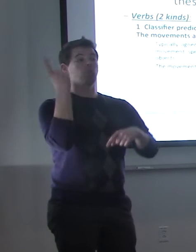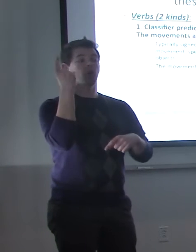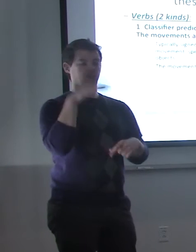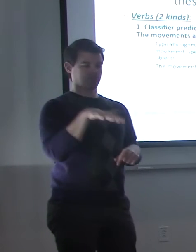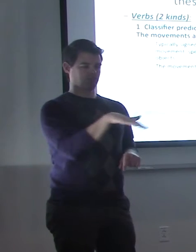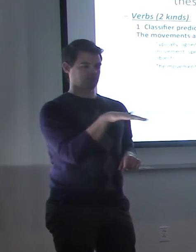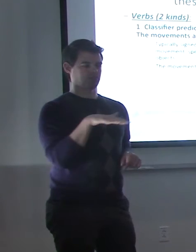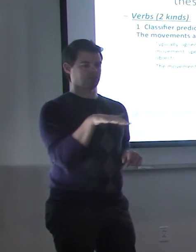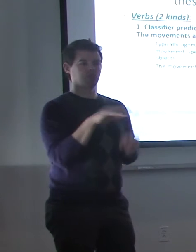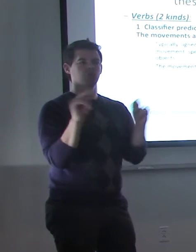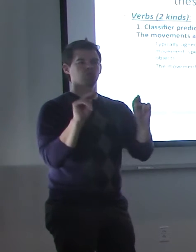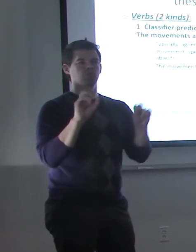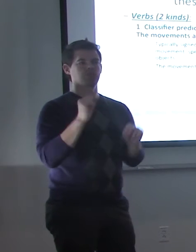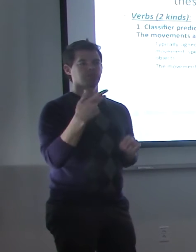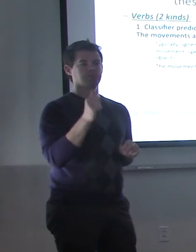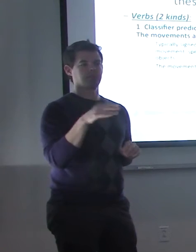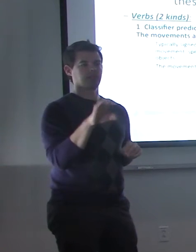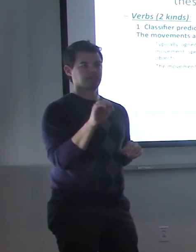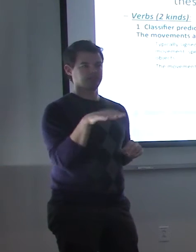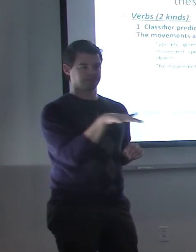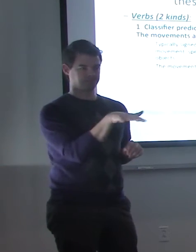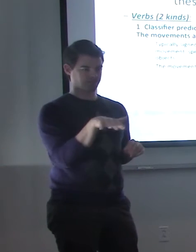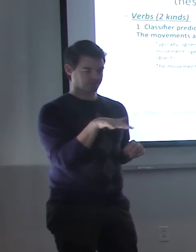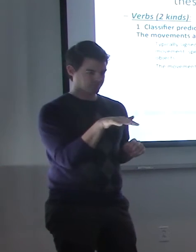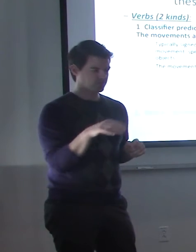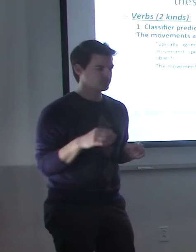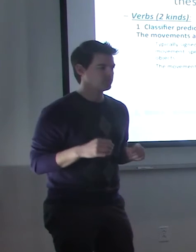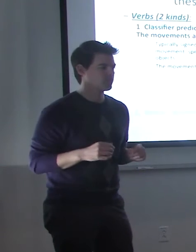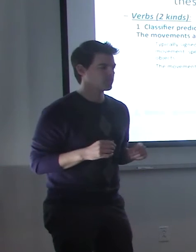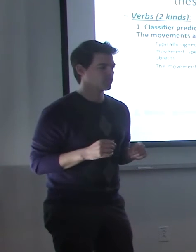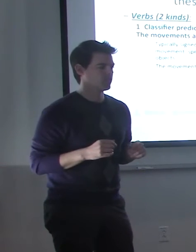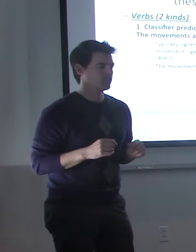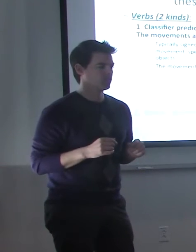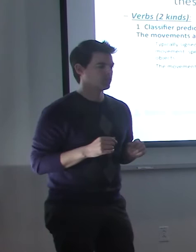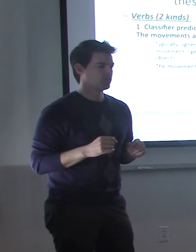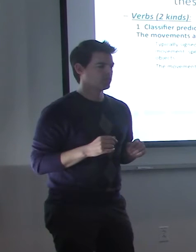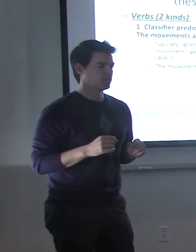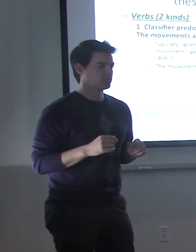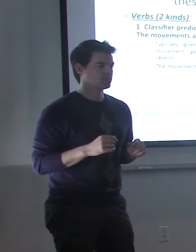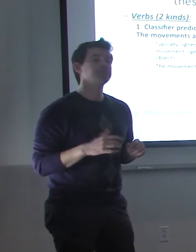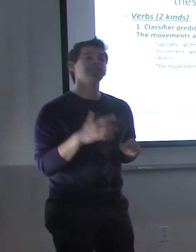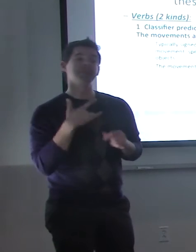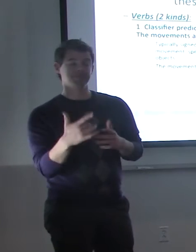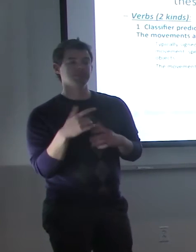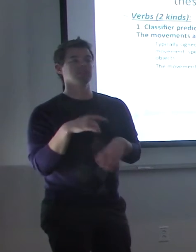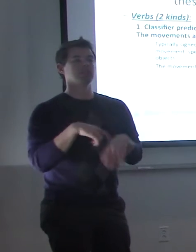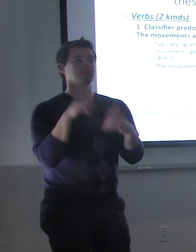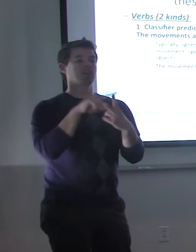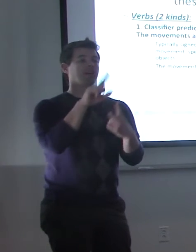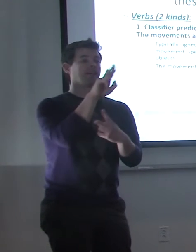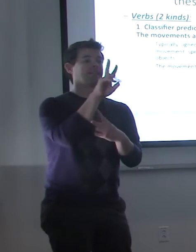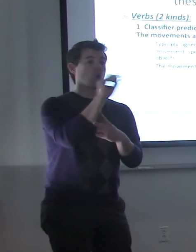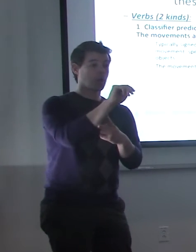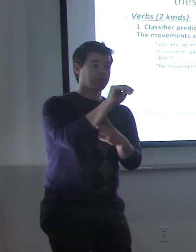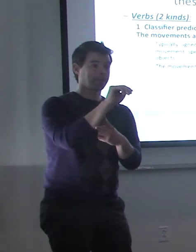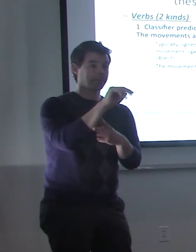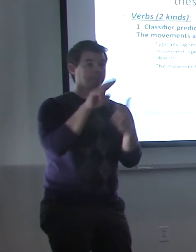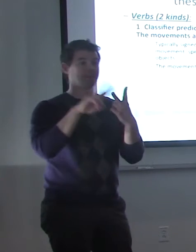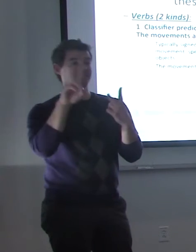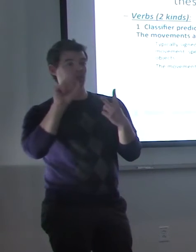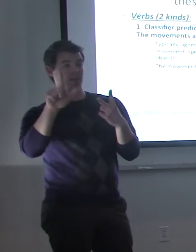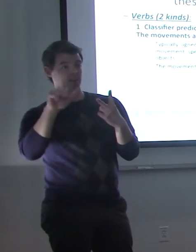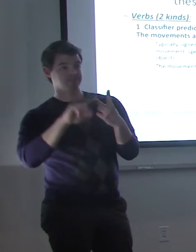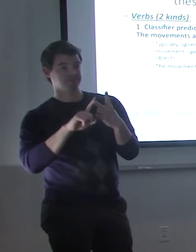space. And what's interesting about them is that they're verbs of motion and location. That's how they were